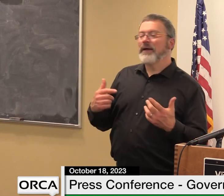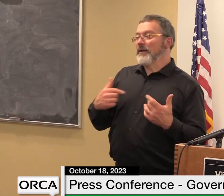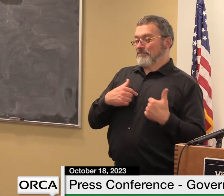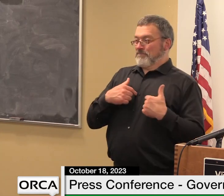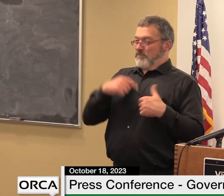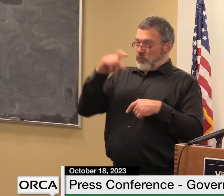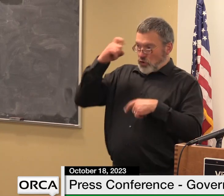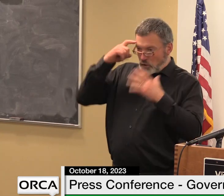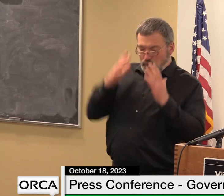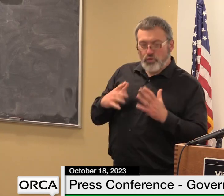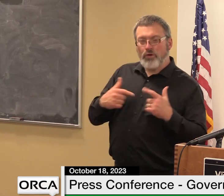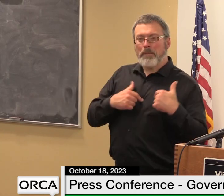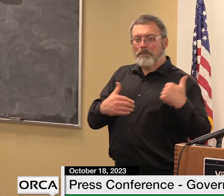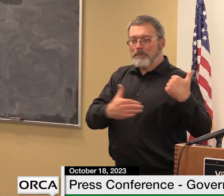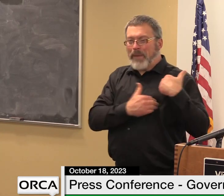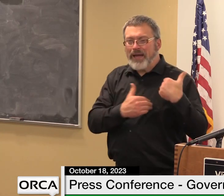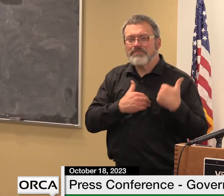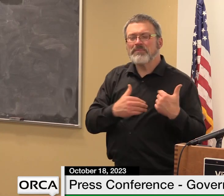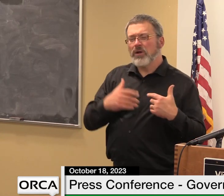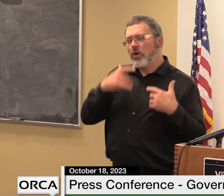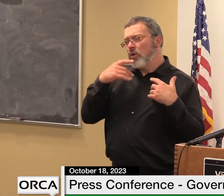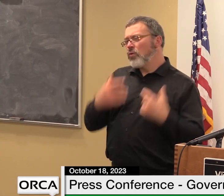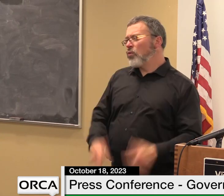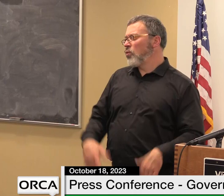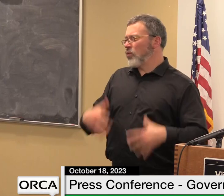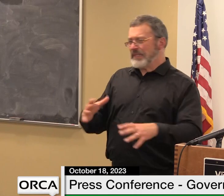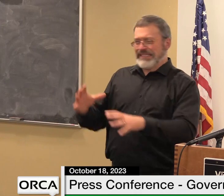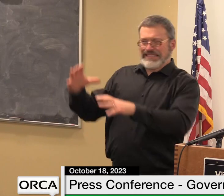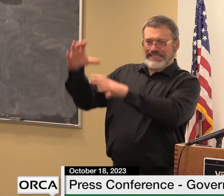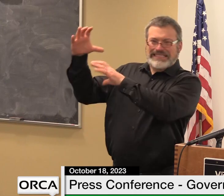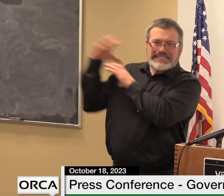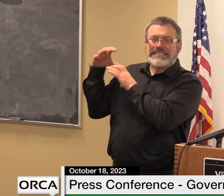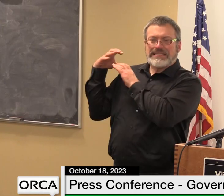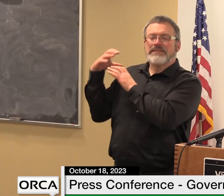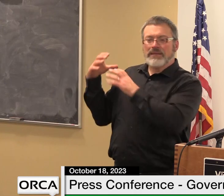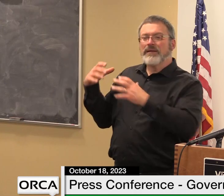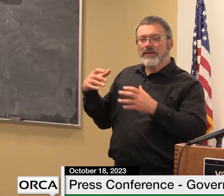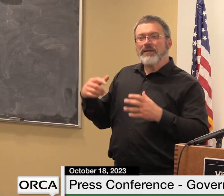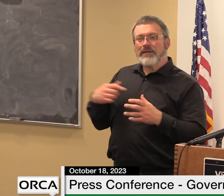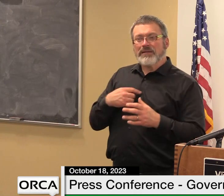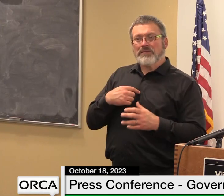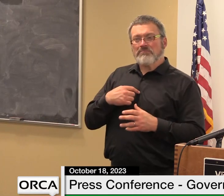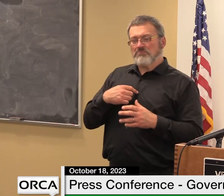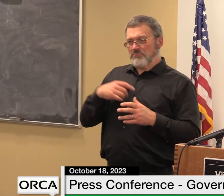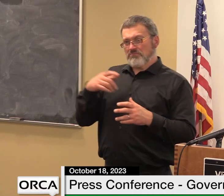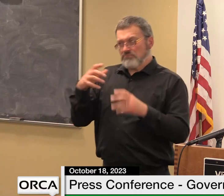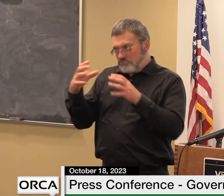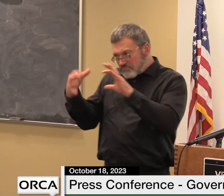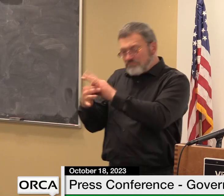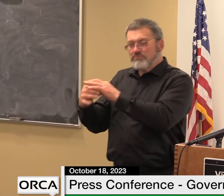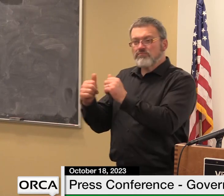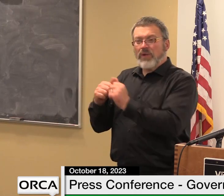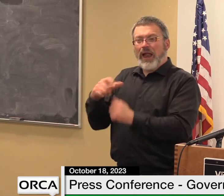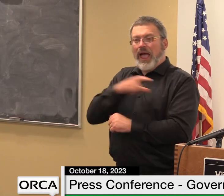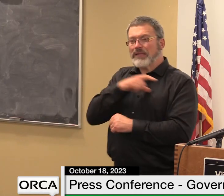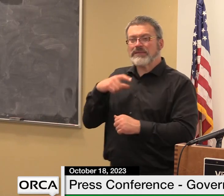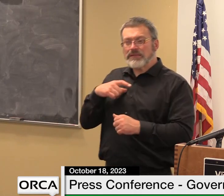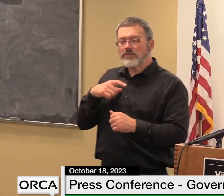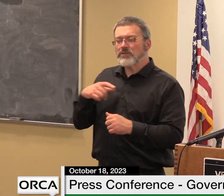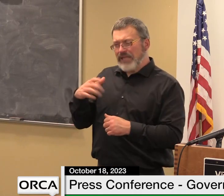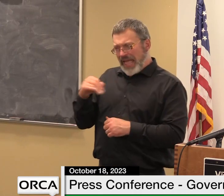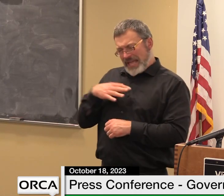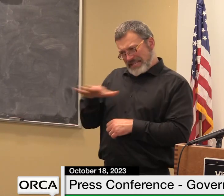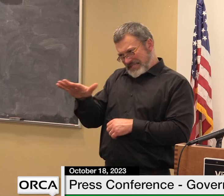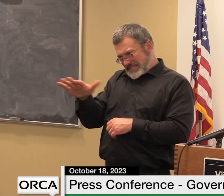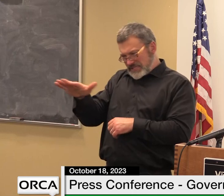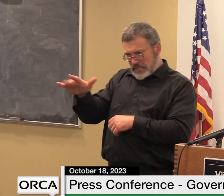responsibility seriously, and I do think the legislature is moving in the wrong direction at times, spending